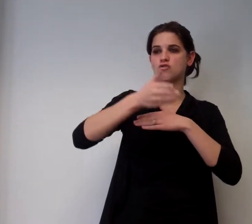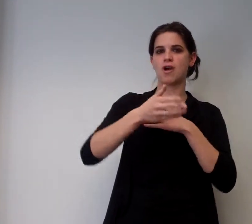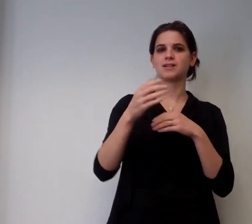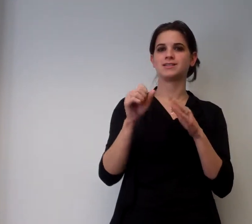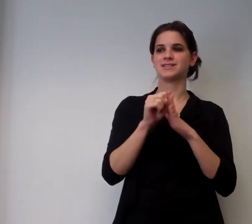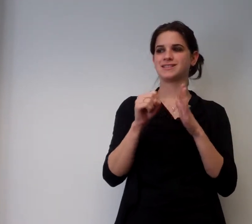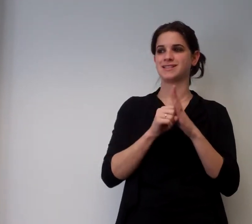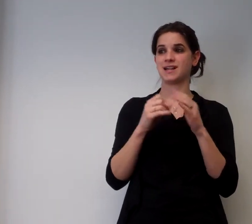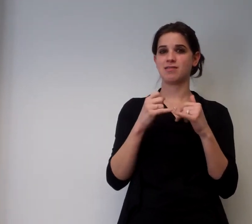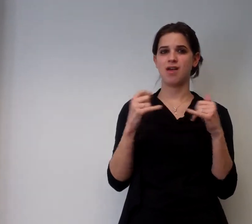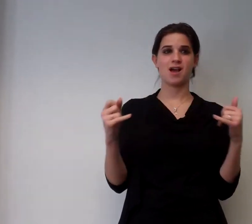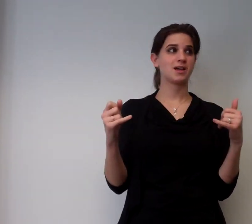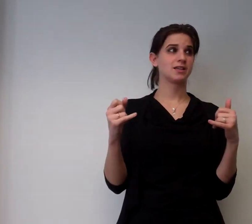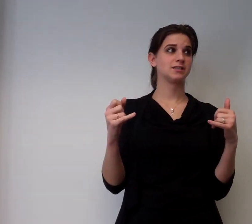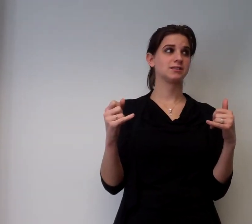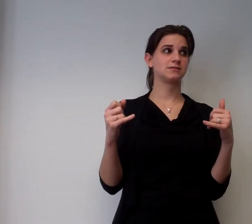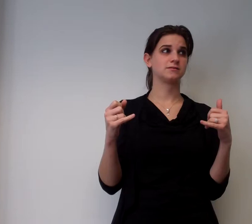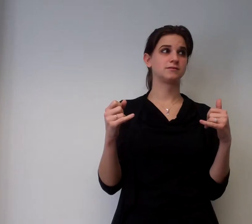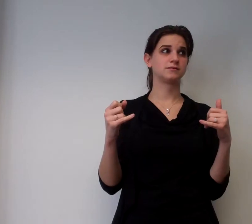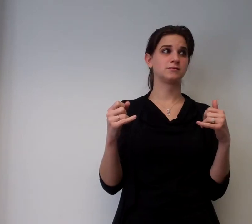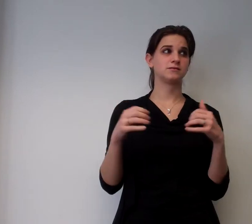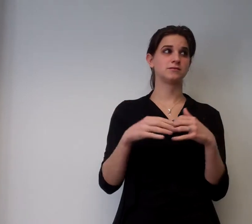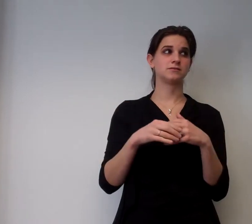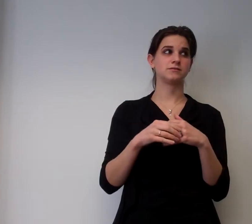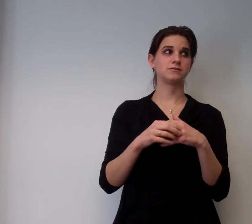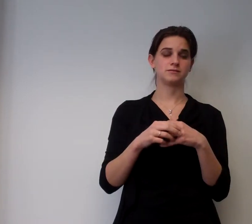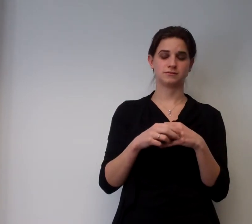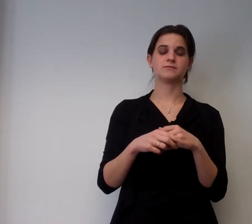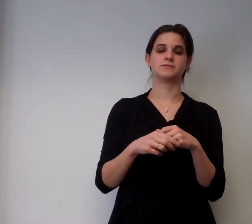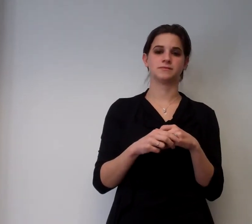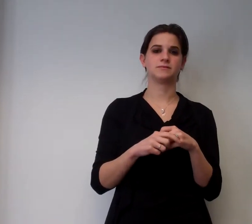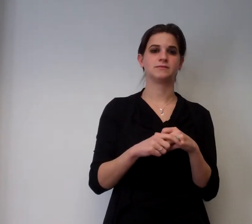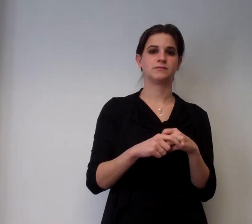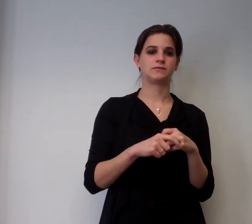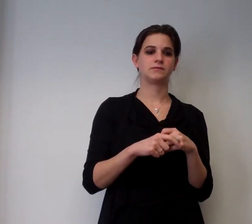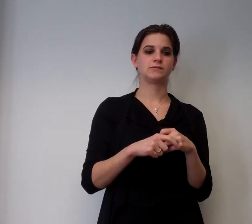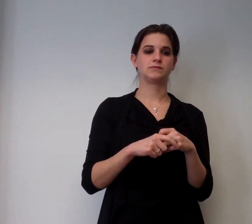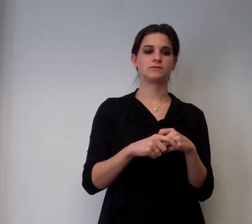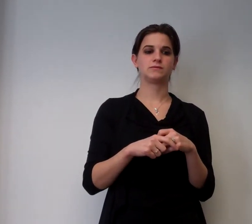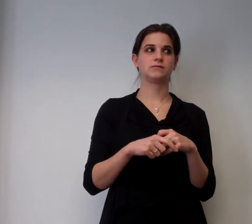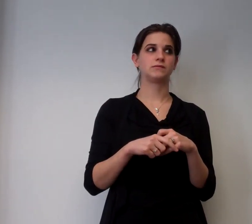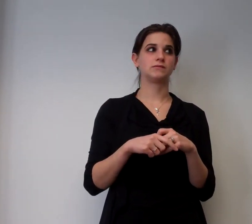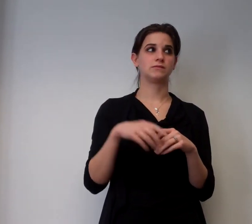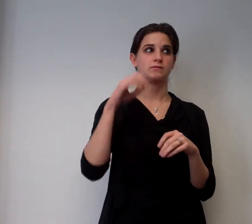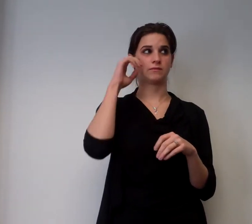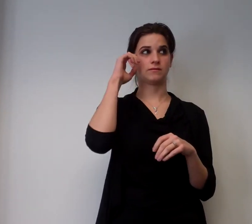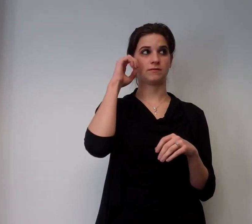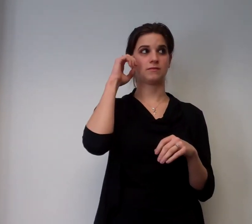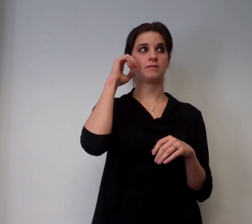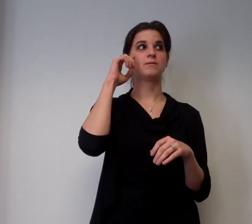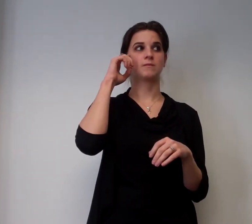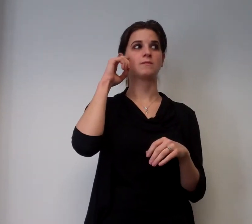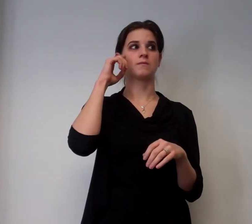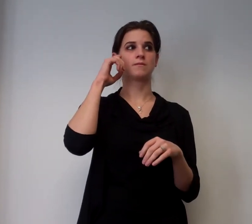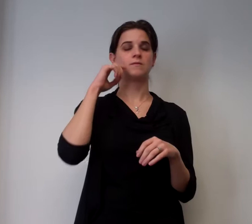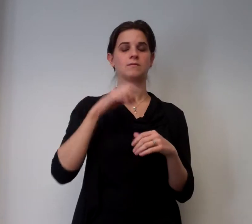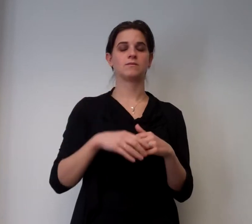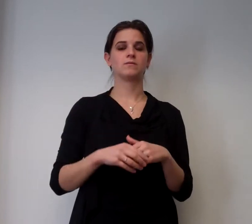across state lines. sure So you're indicating that initially it's it a only student affected buses that response. went across state lines, and then Point. later That student they is found other saying- ways, and there are